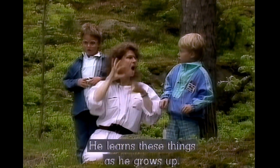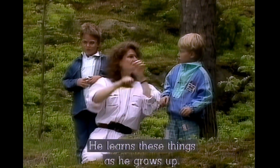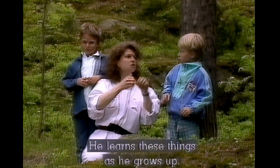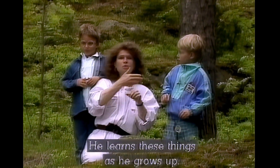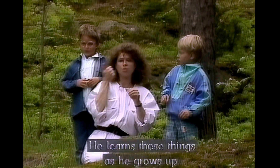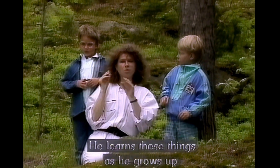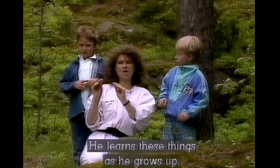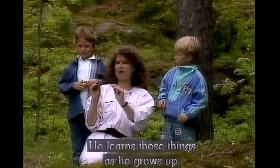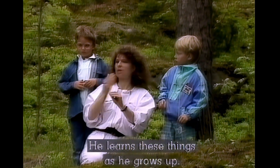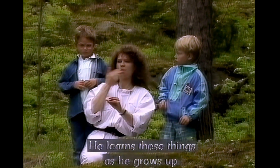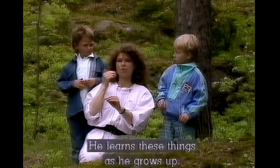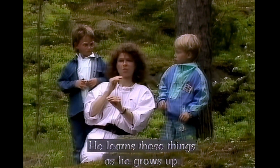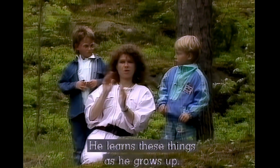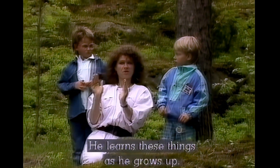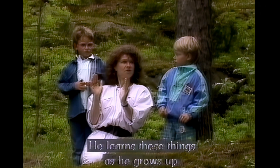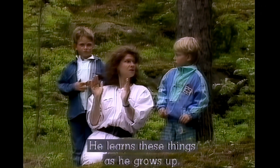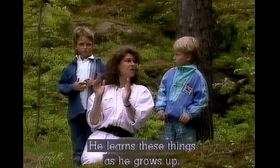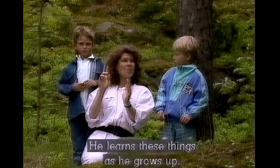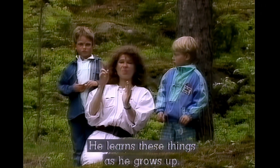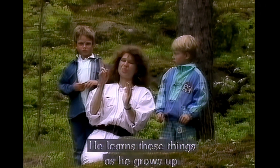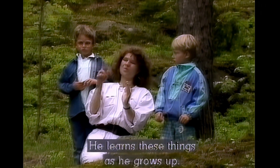Det uppfostras han till så småningom.